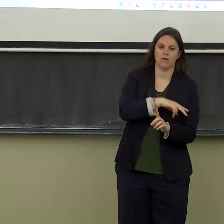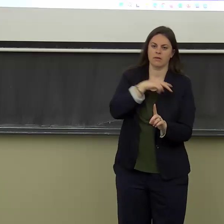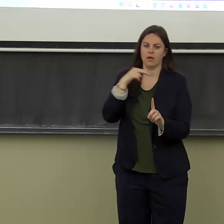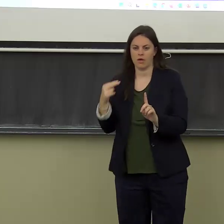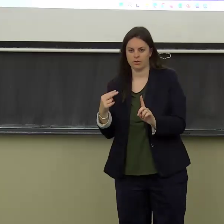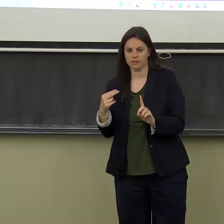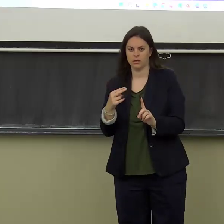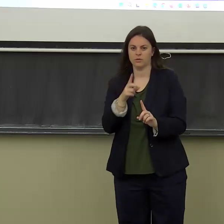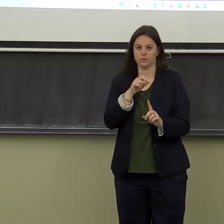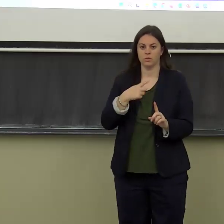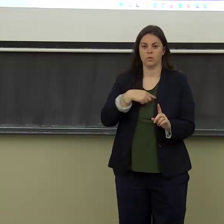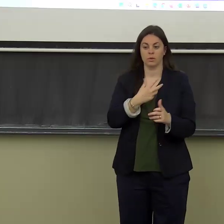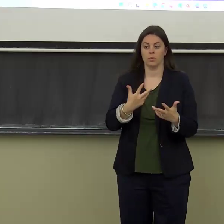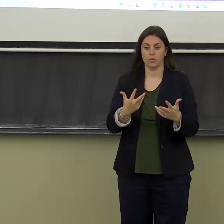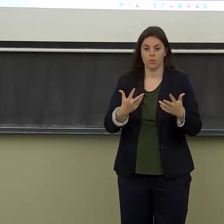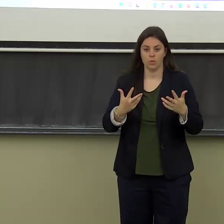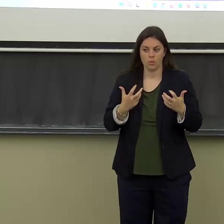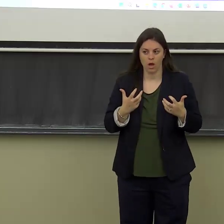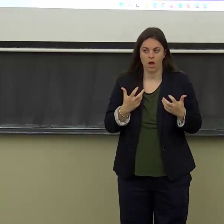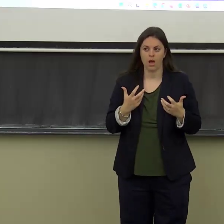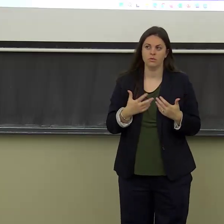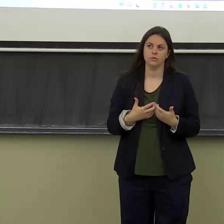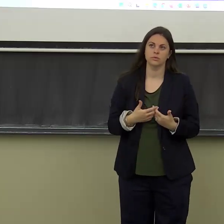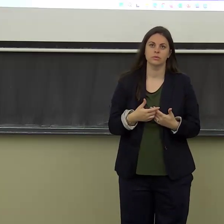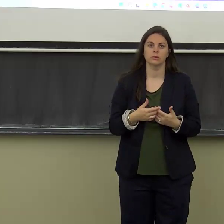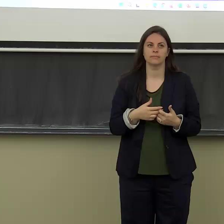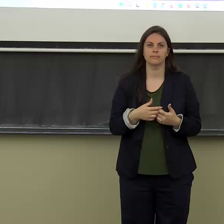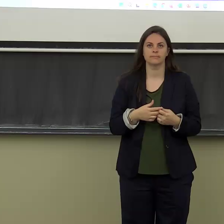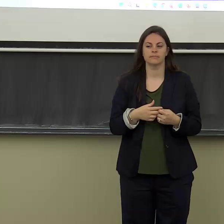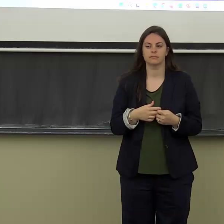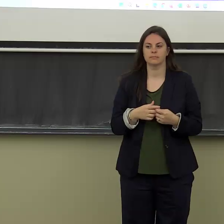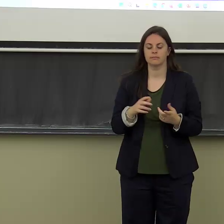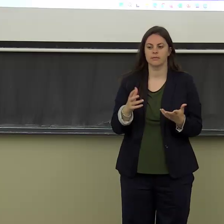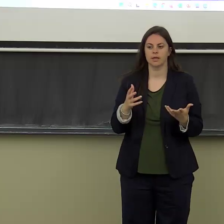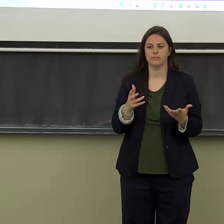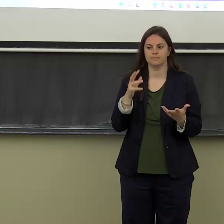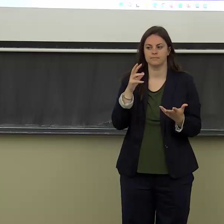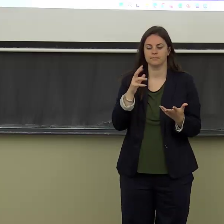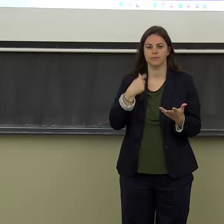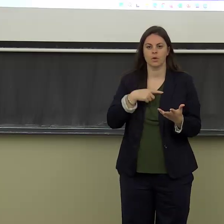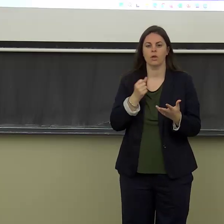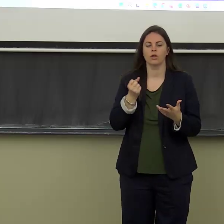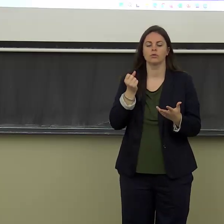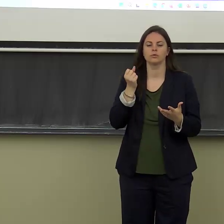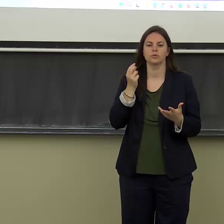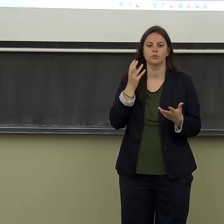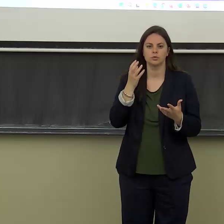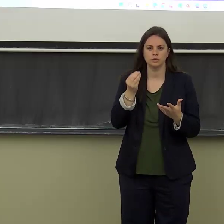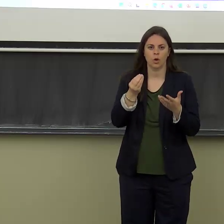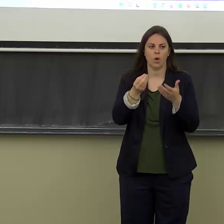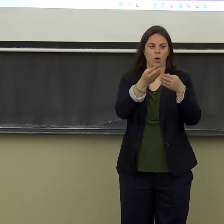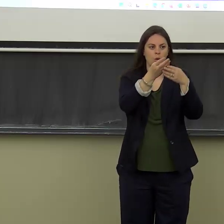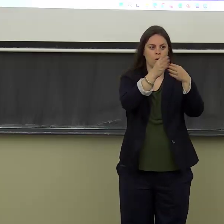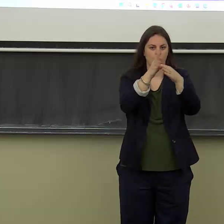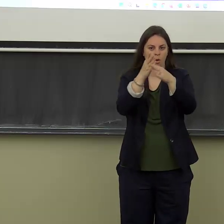want to fall down that, I see it, I think, as a bit of an edge where like we're so atomized right now that just